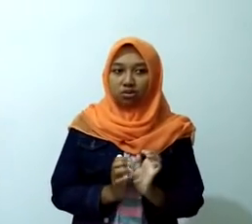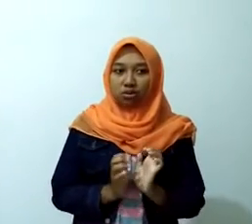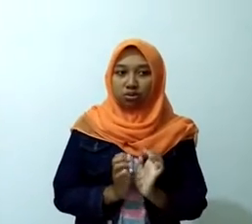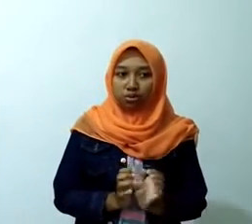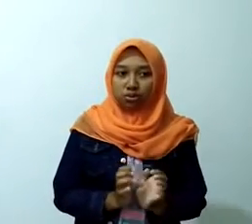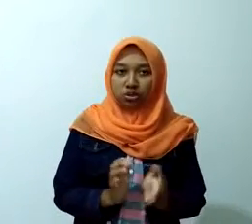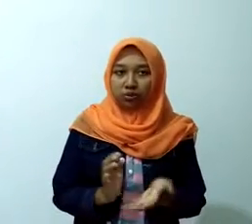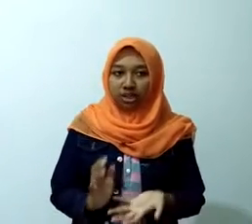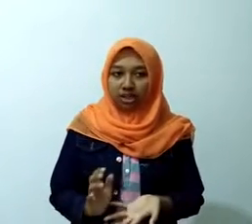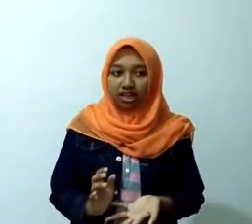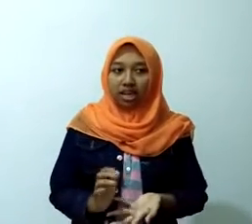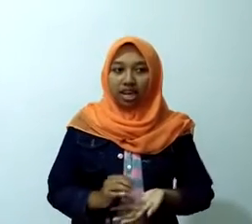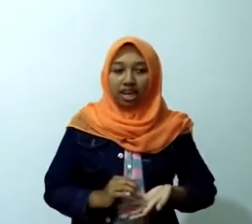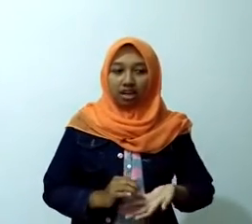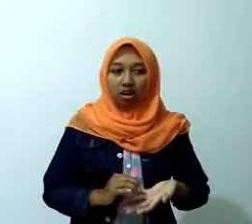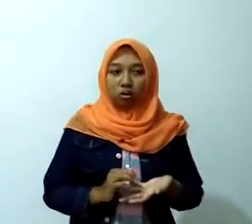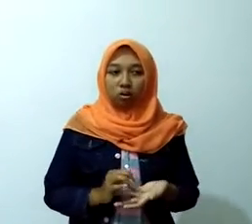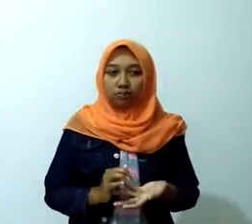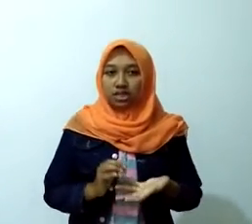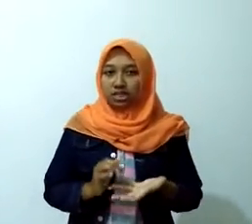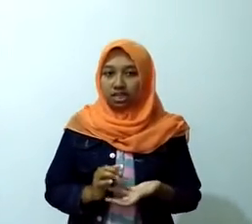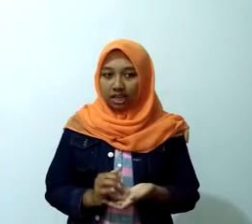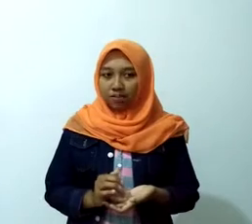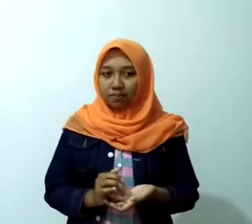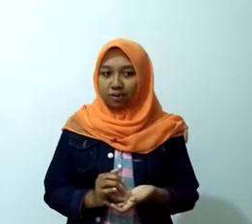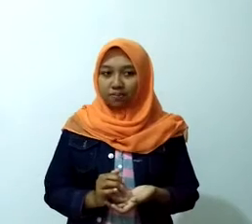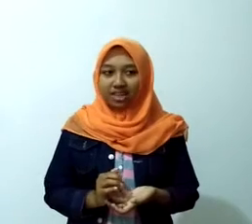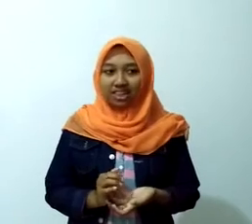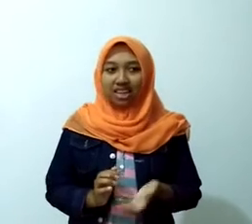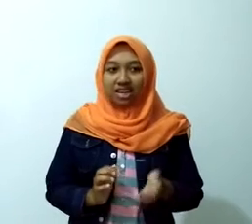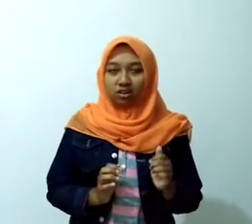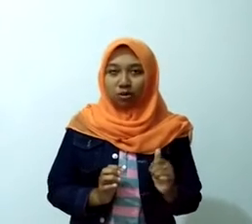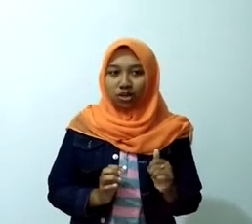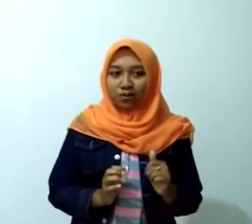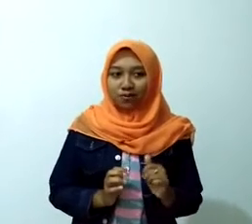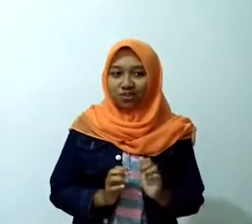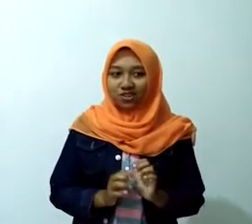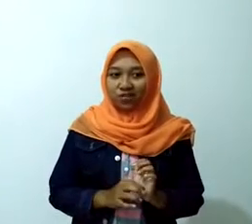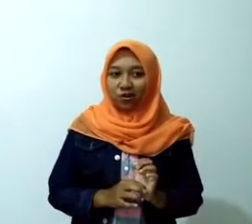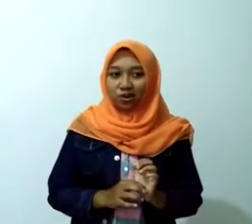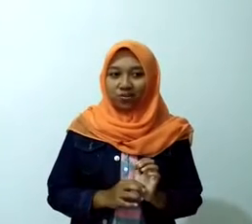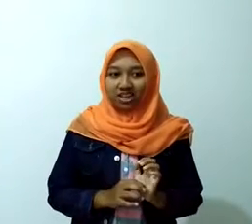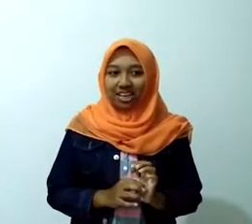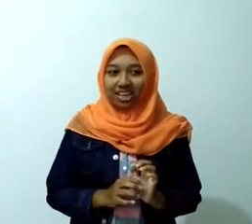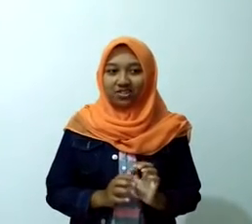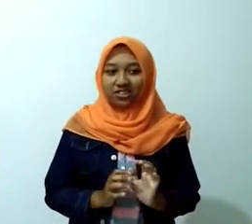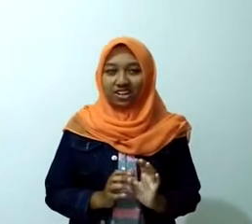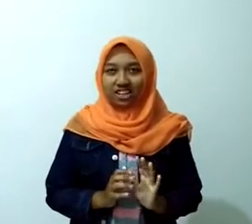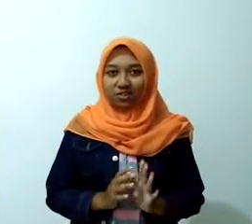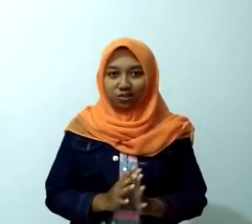junior high school to during, and how could puzzle game implement to improve student vocabulary in